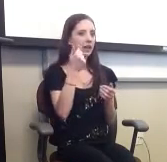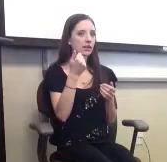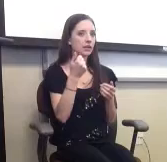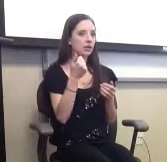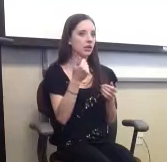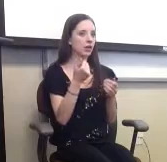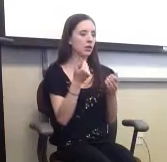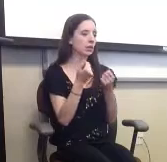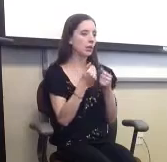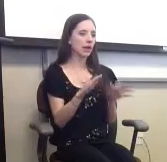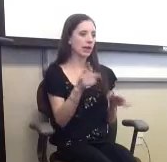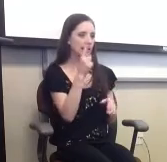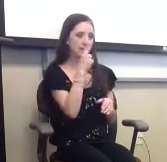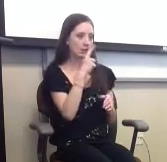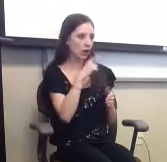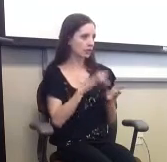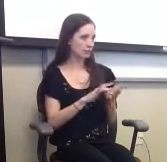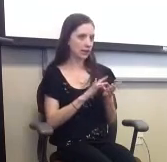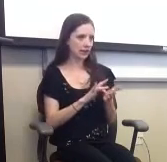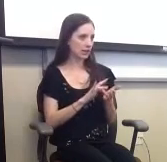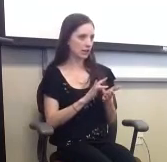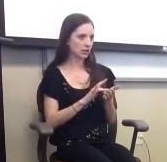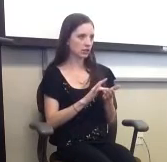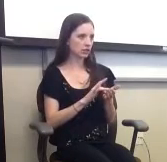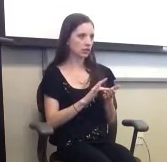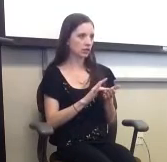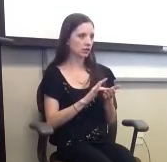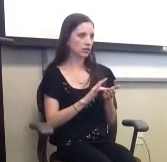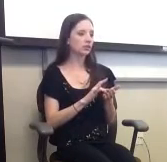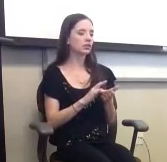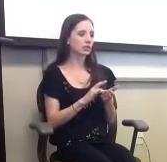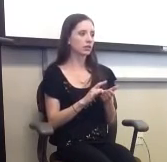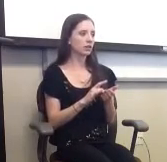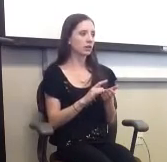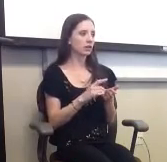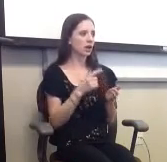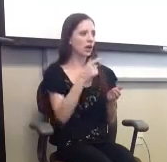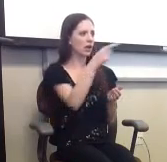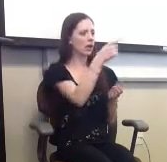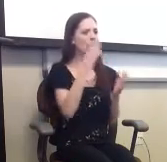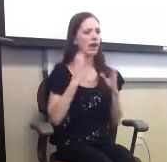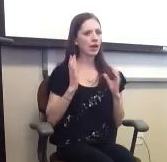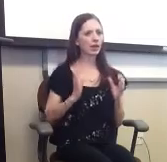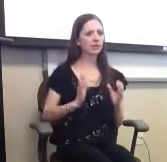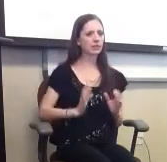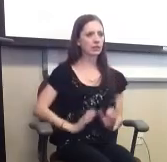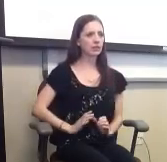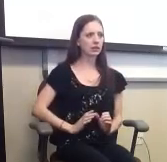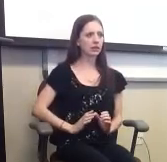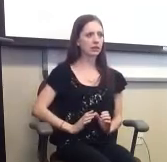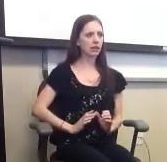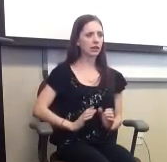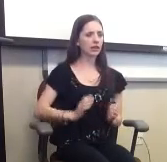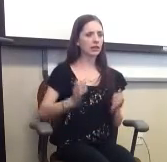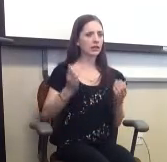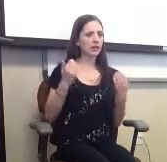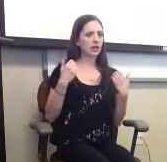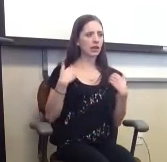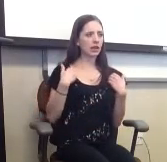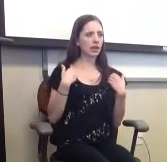Oh, Not just pharmacies won't medication. take those, Well, I have a client that needs hand controls and their doctor wrote a prescription for them. that's